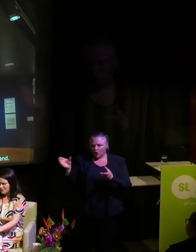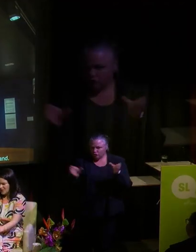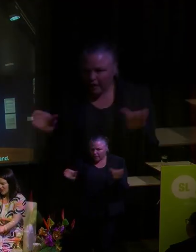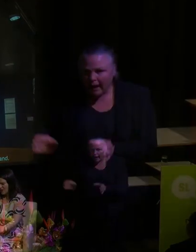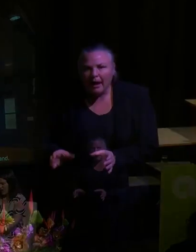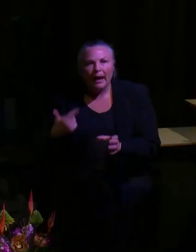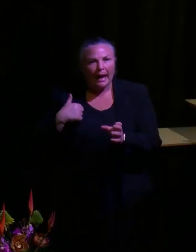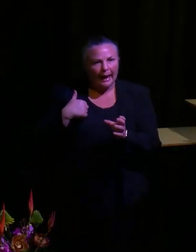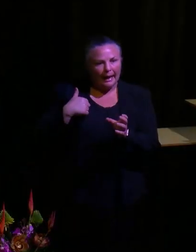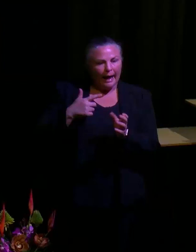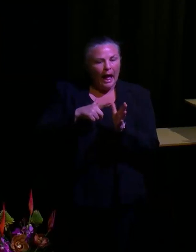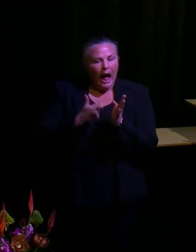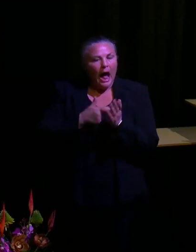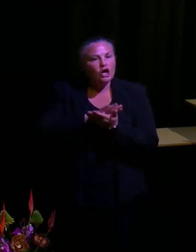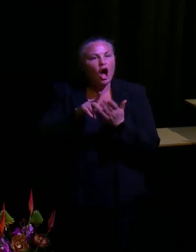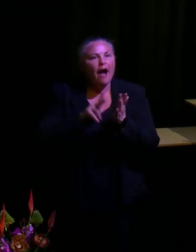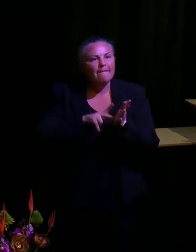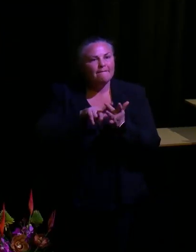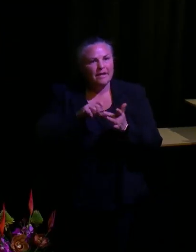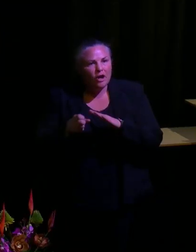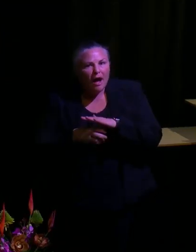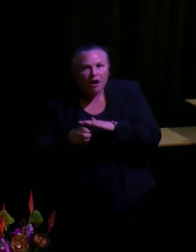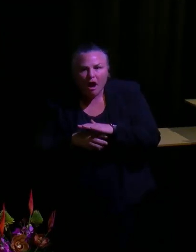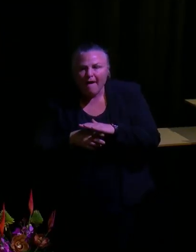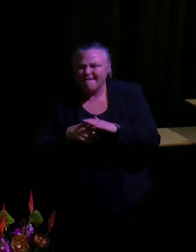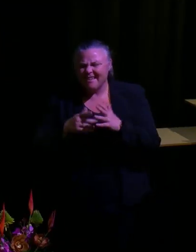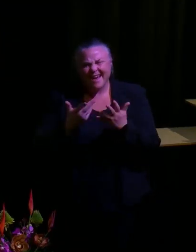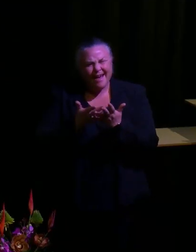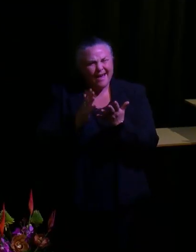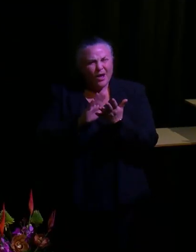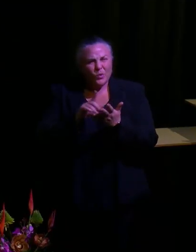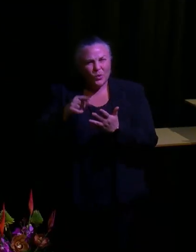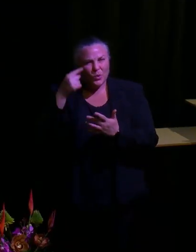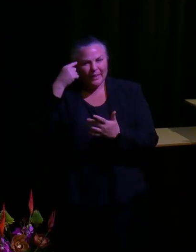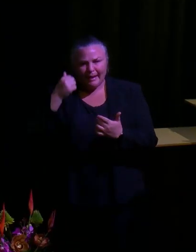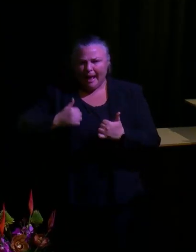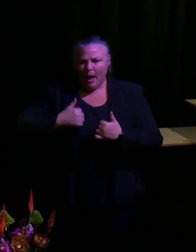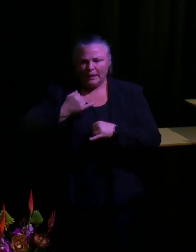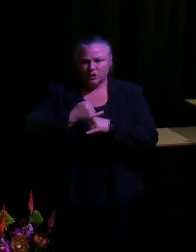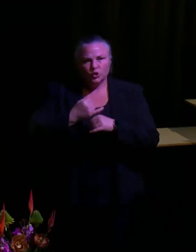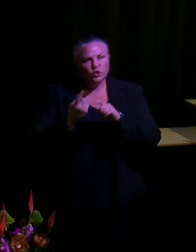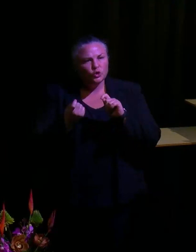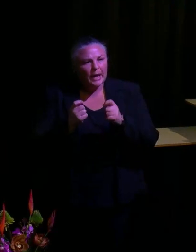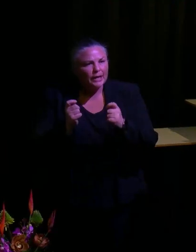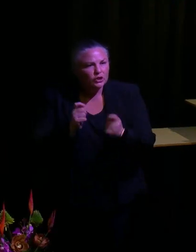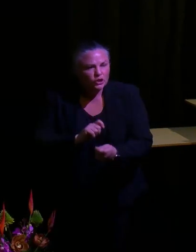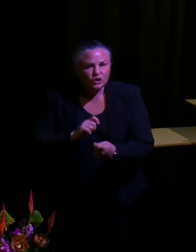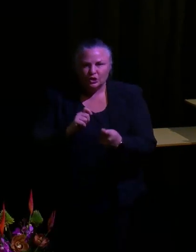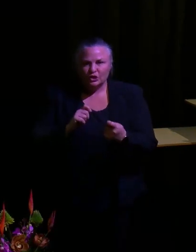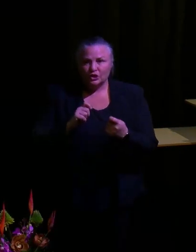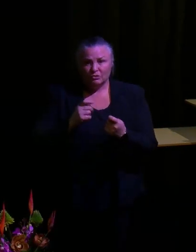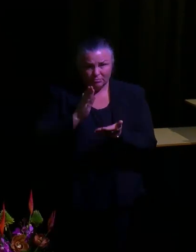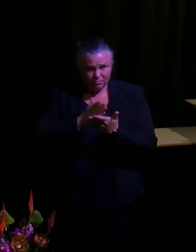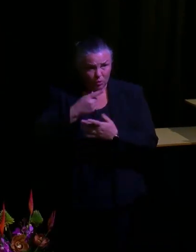think about how our cultural institutions are changing and potentially where we are in that